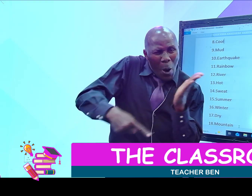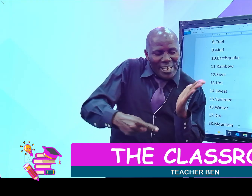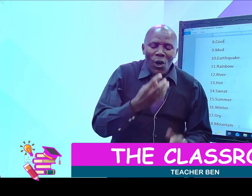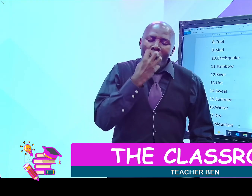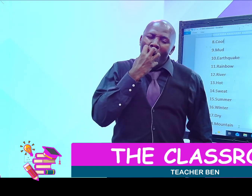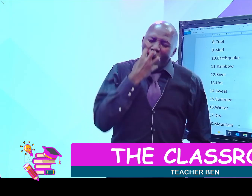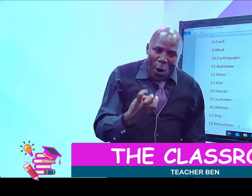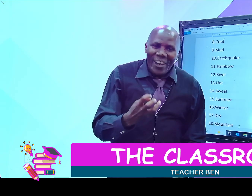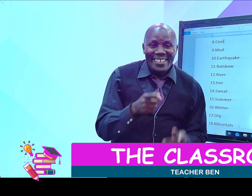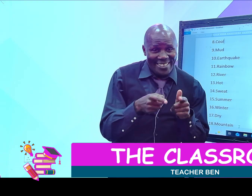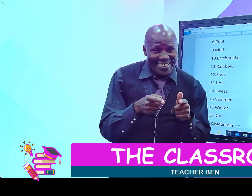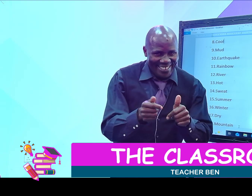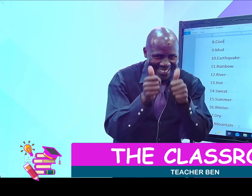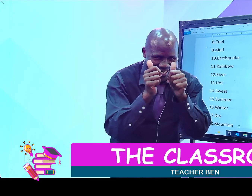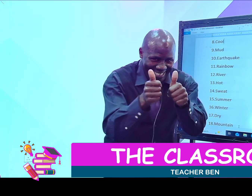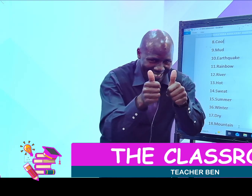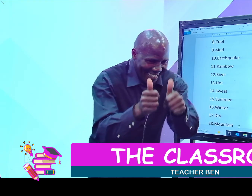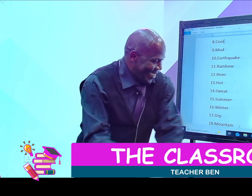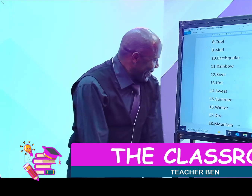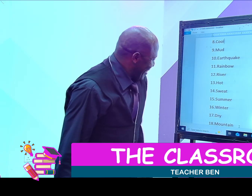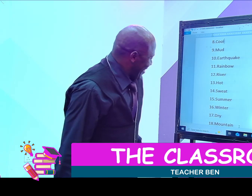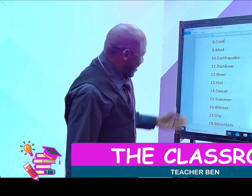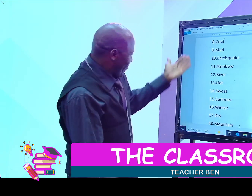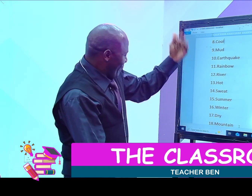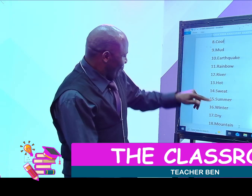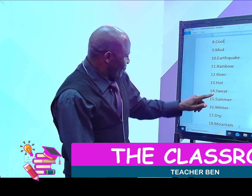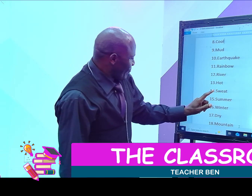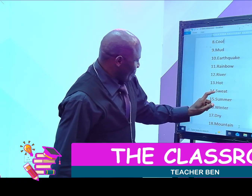to it, that is how we sign hot.